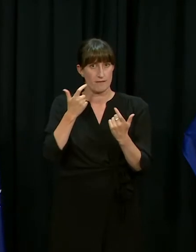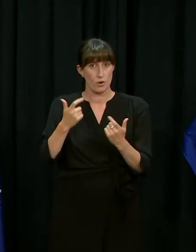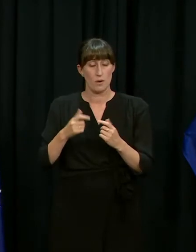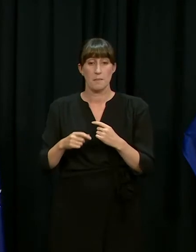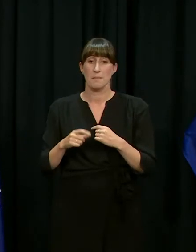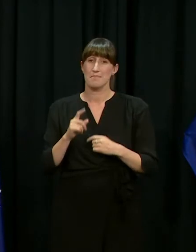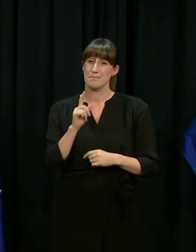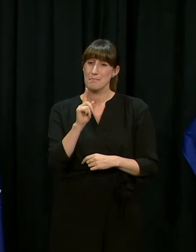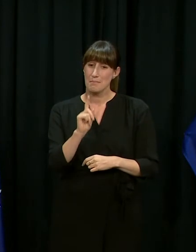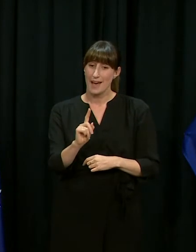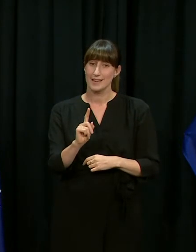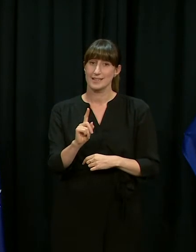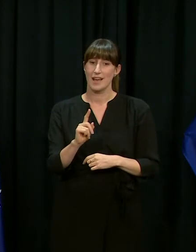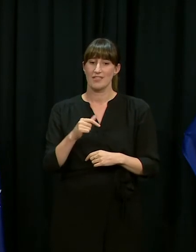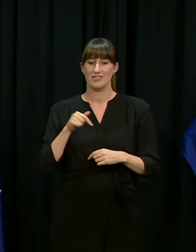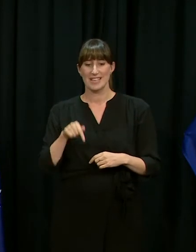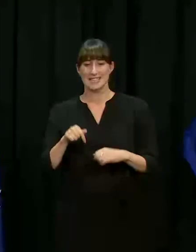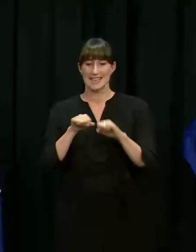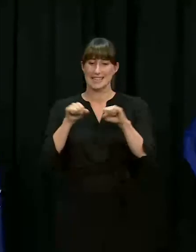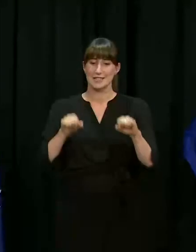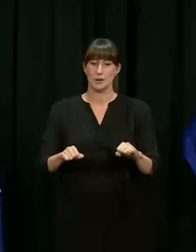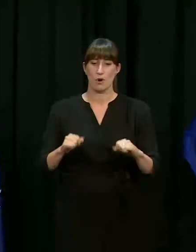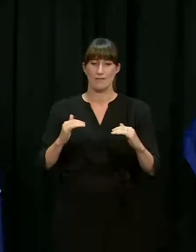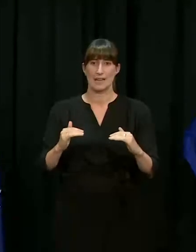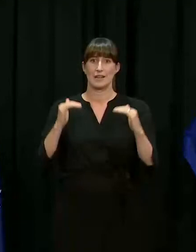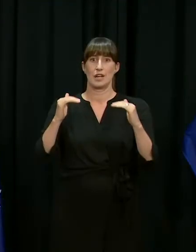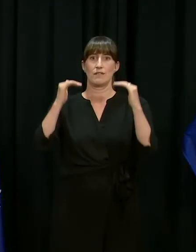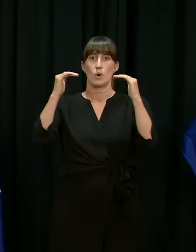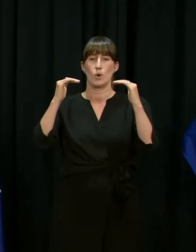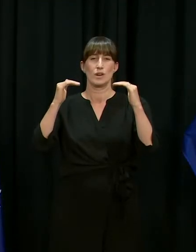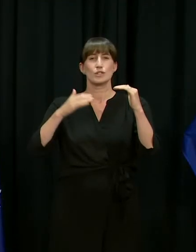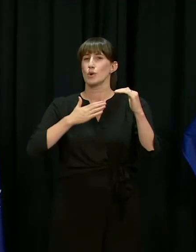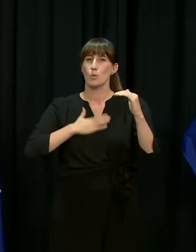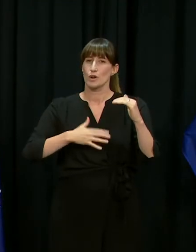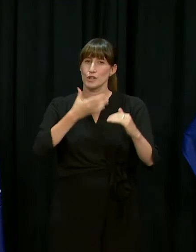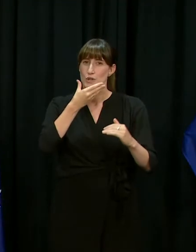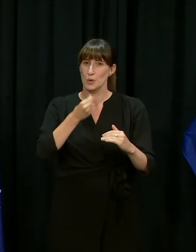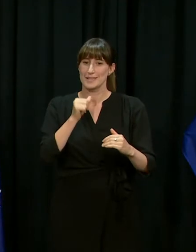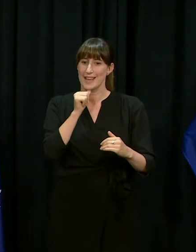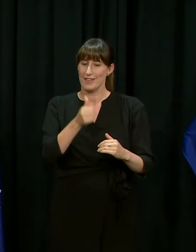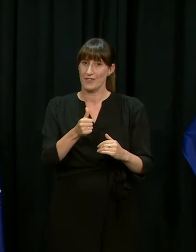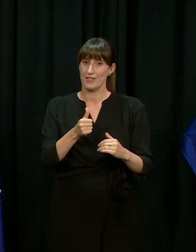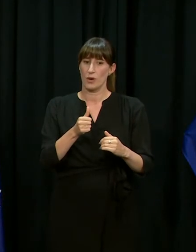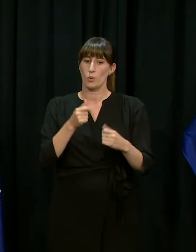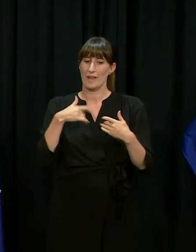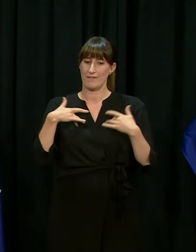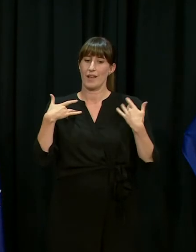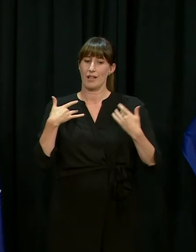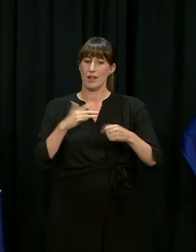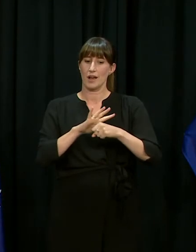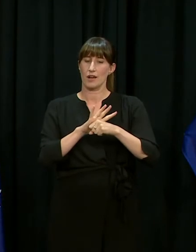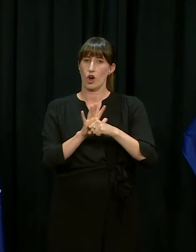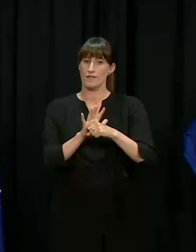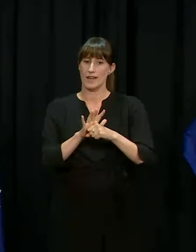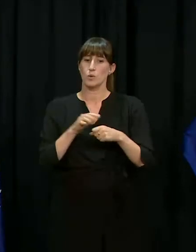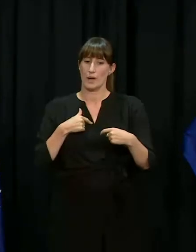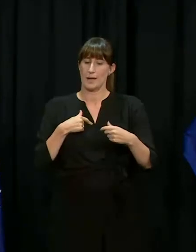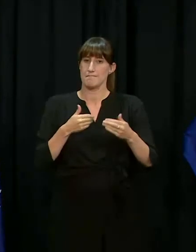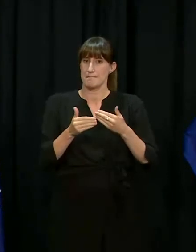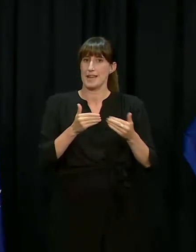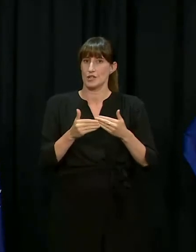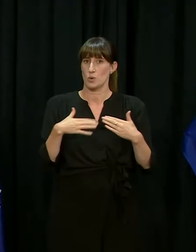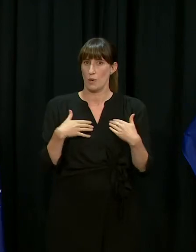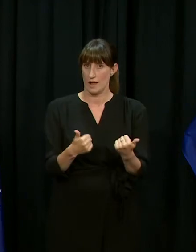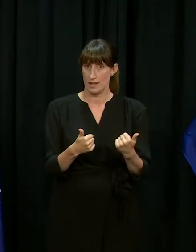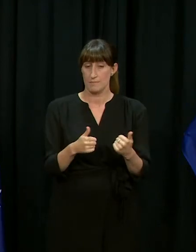the alert level system to manage cases once we have a good handle on them. On that note, Cabinet has this afternoon reviewed the current